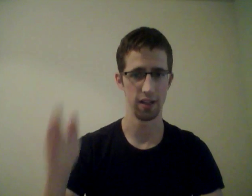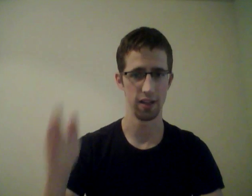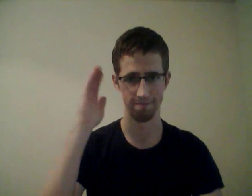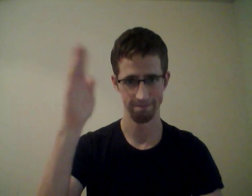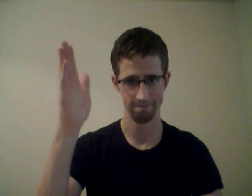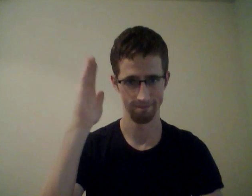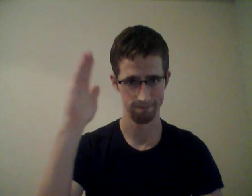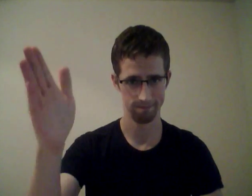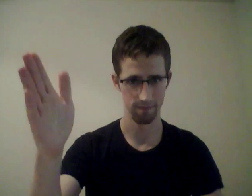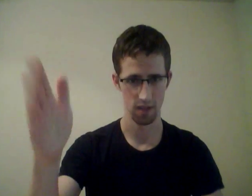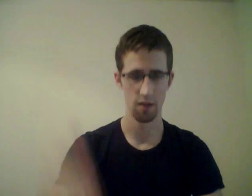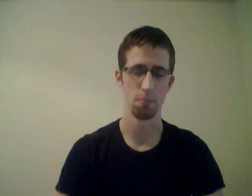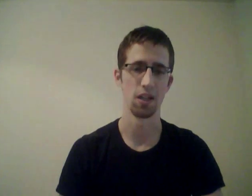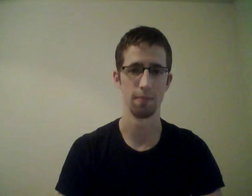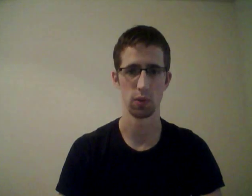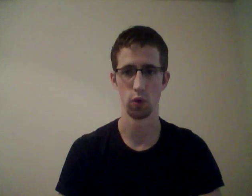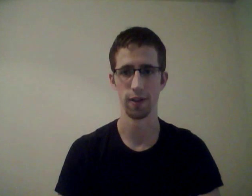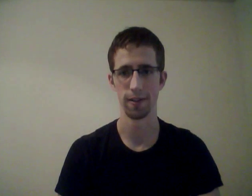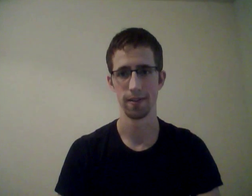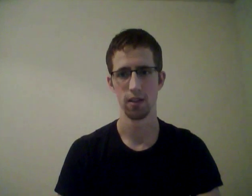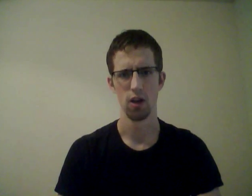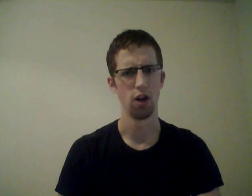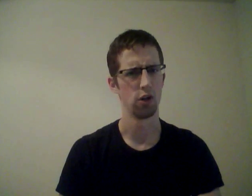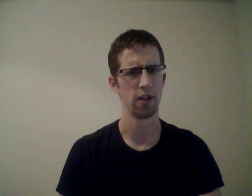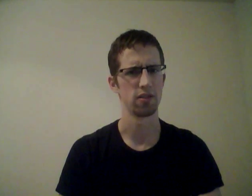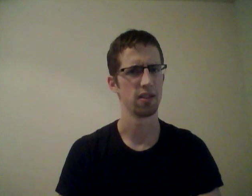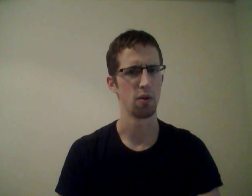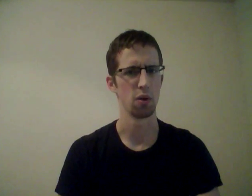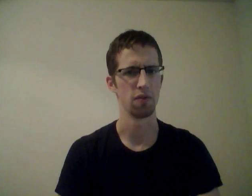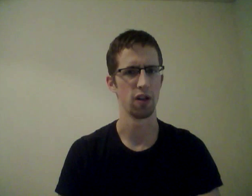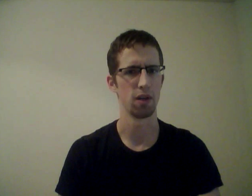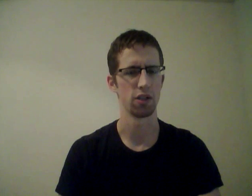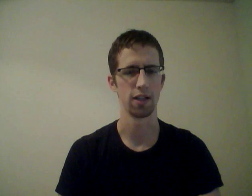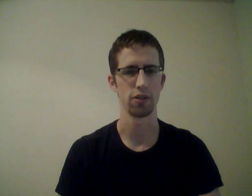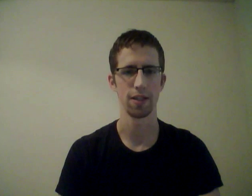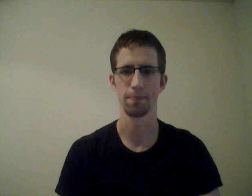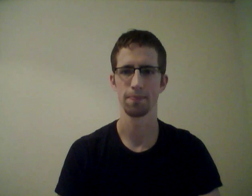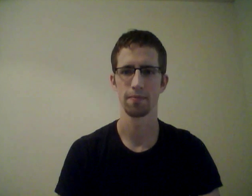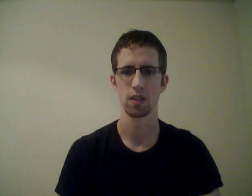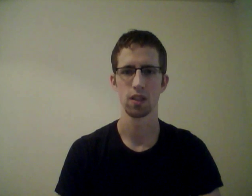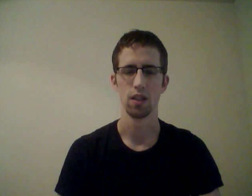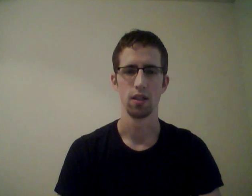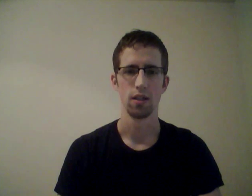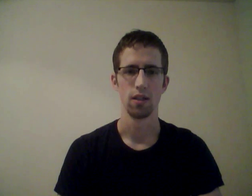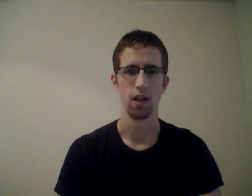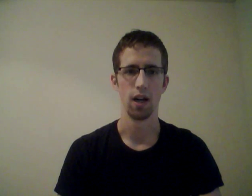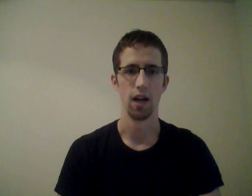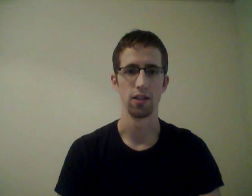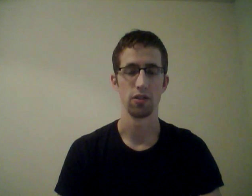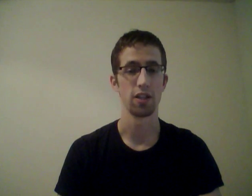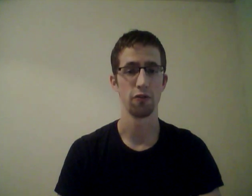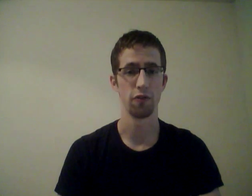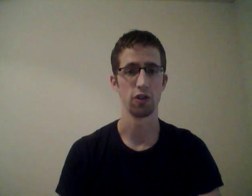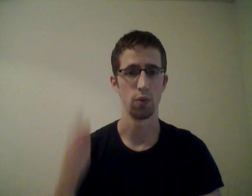repeated, becomes would. Although I don't see that word very much actually. So that's your first